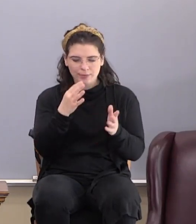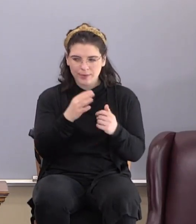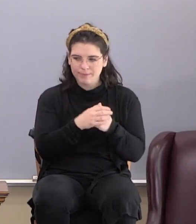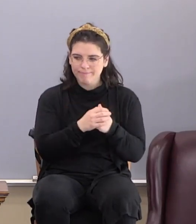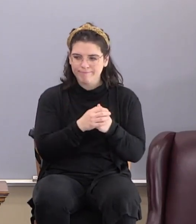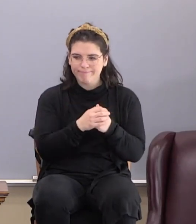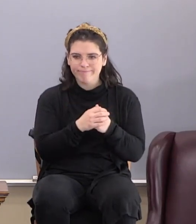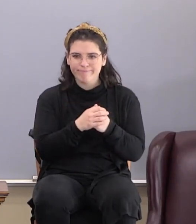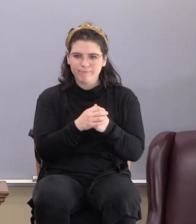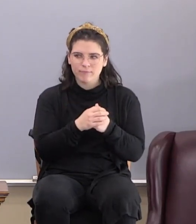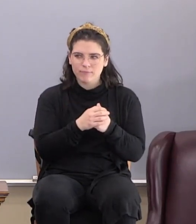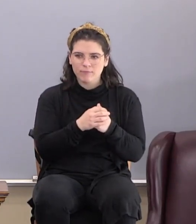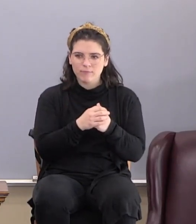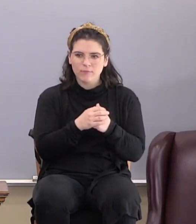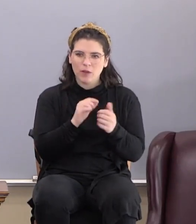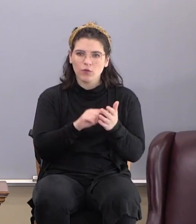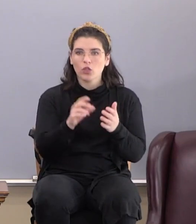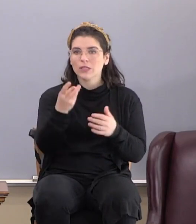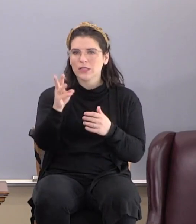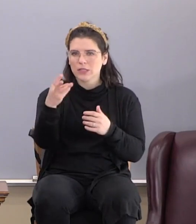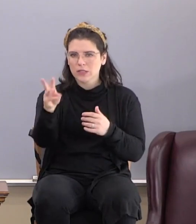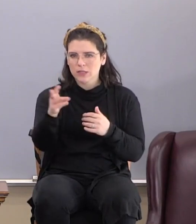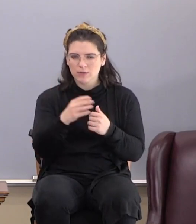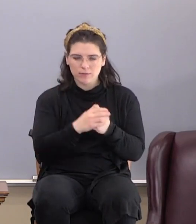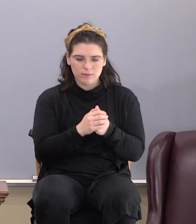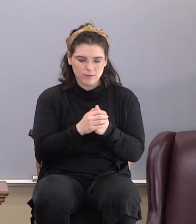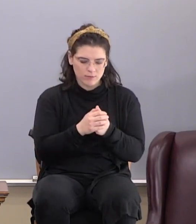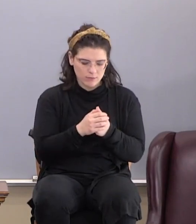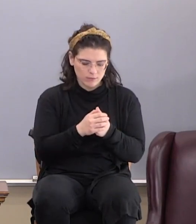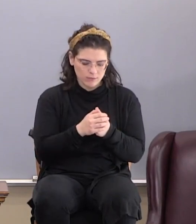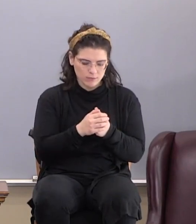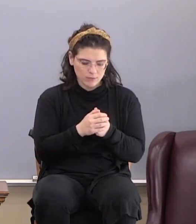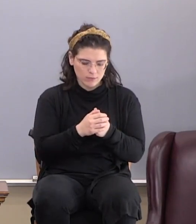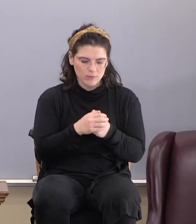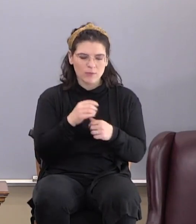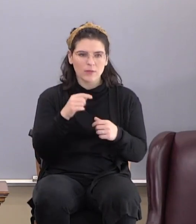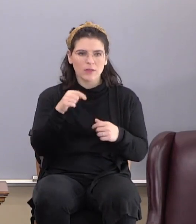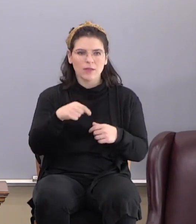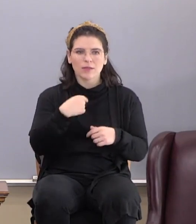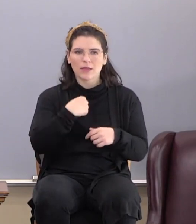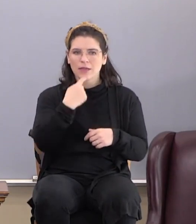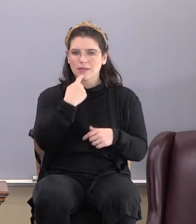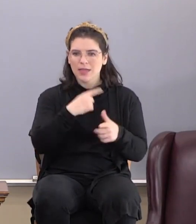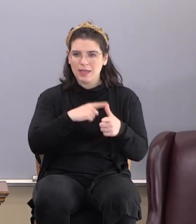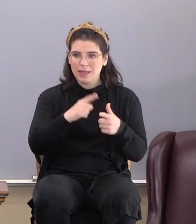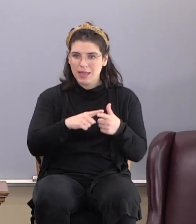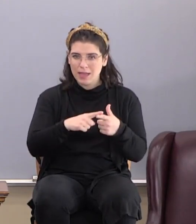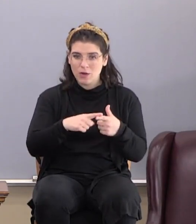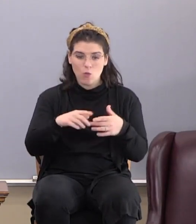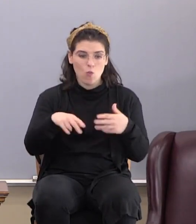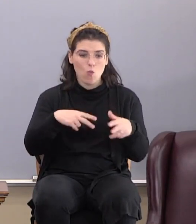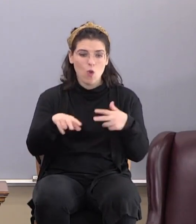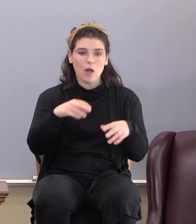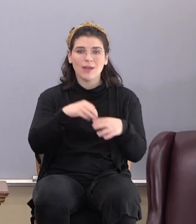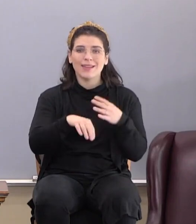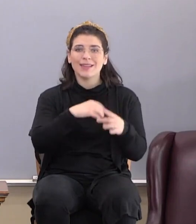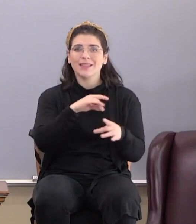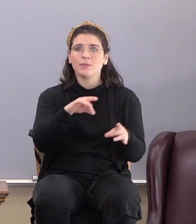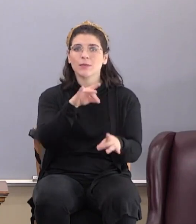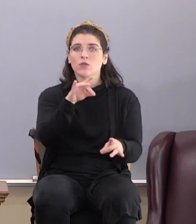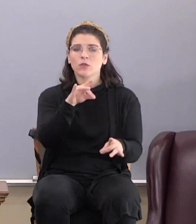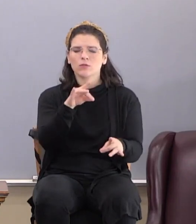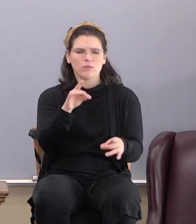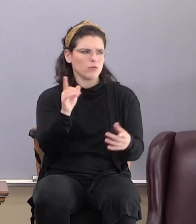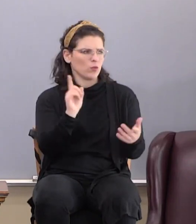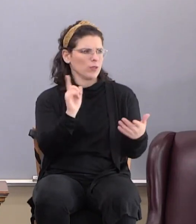let's look there at verse 16. This I say then, walk in the Spirit. Okay,